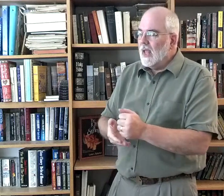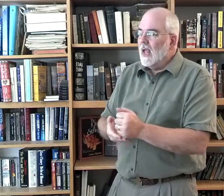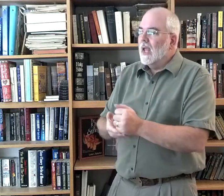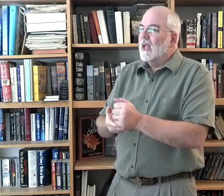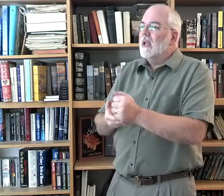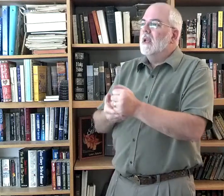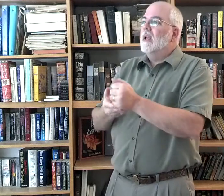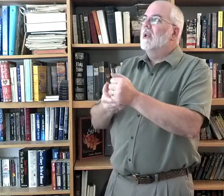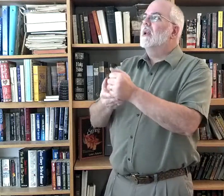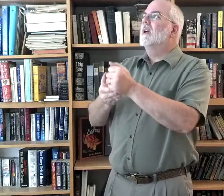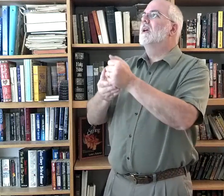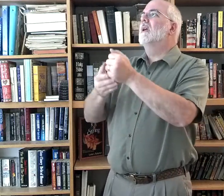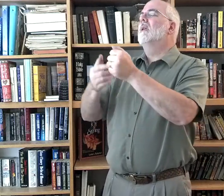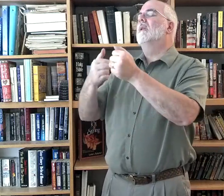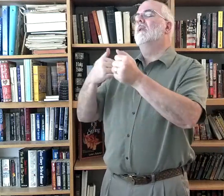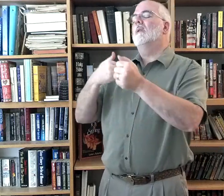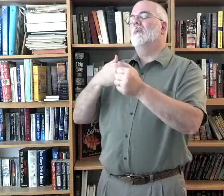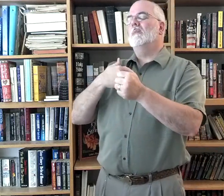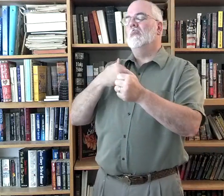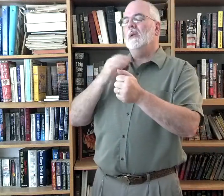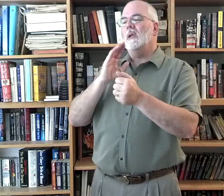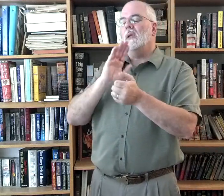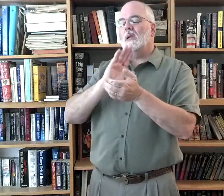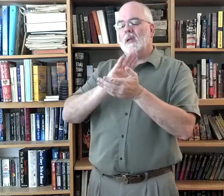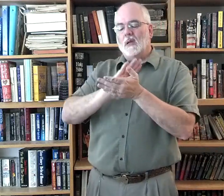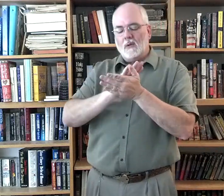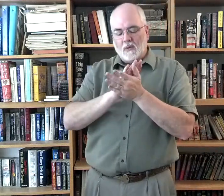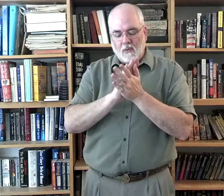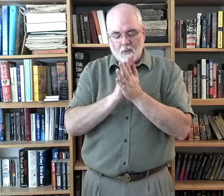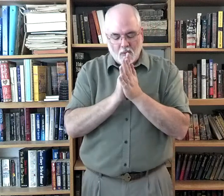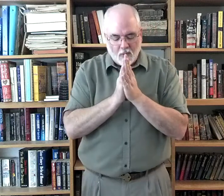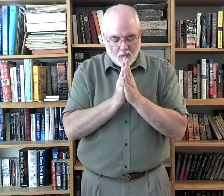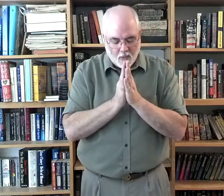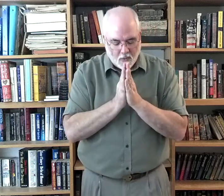heart, help me to